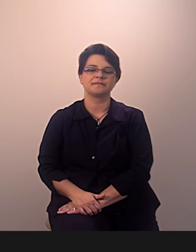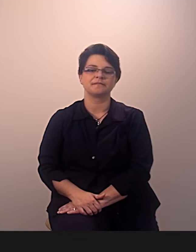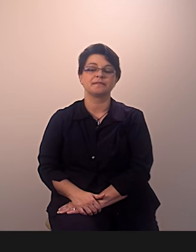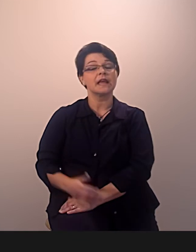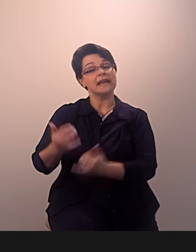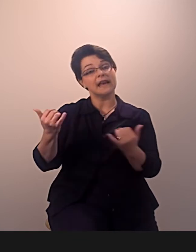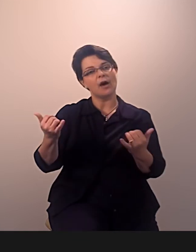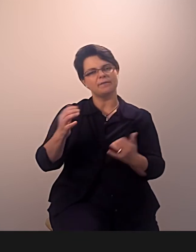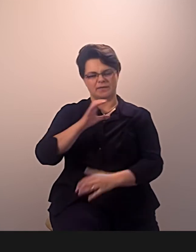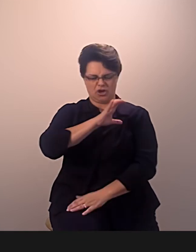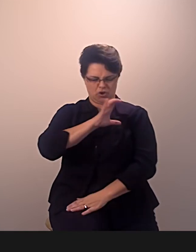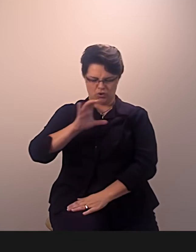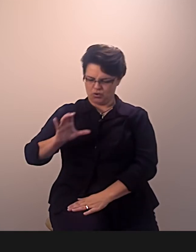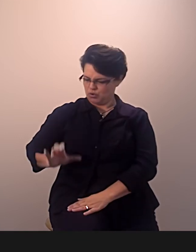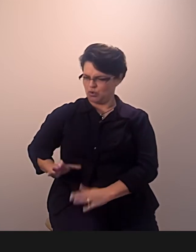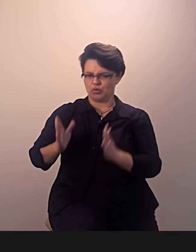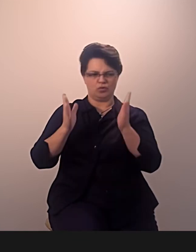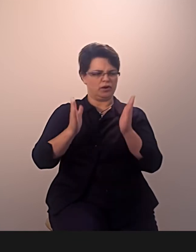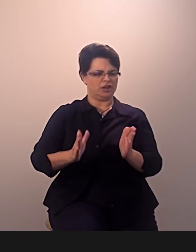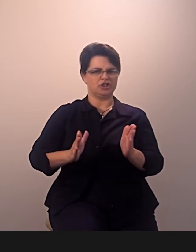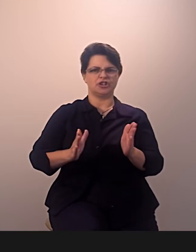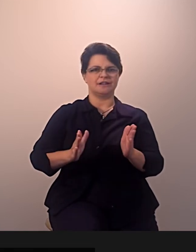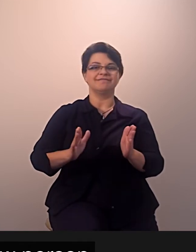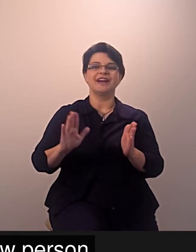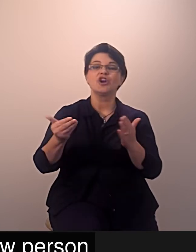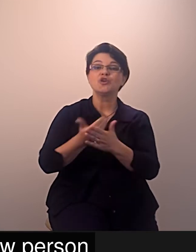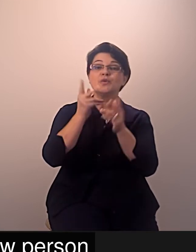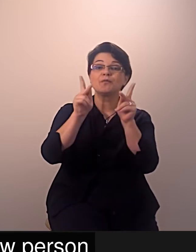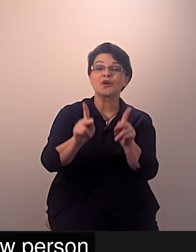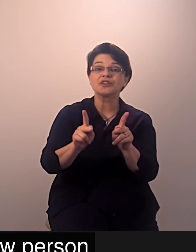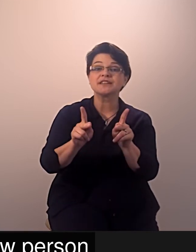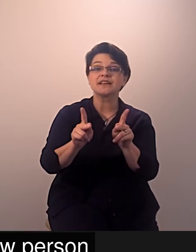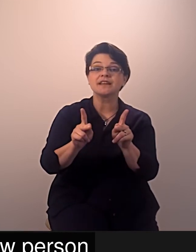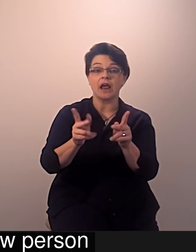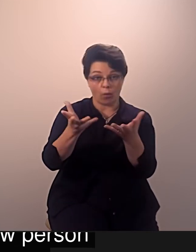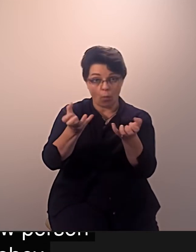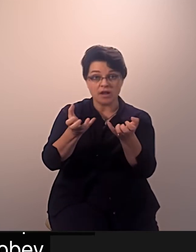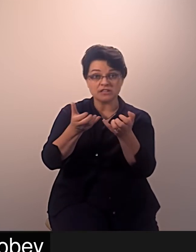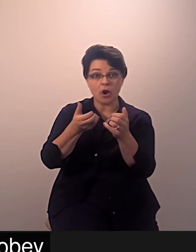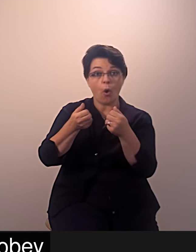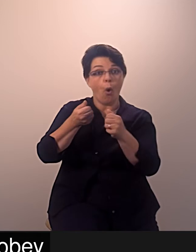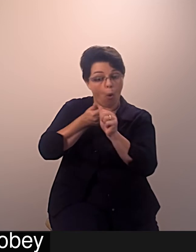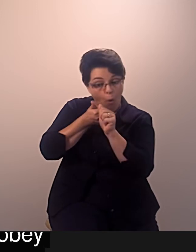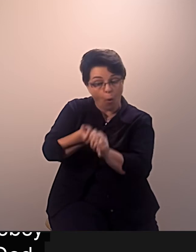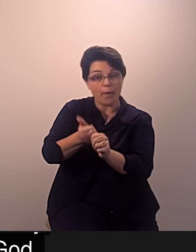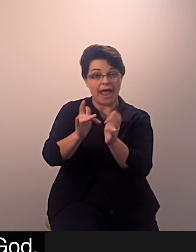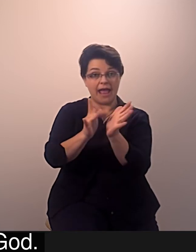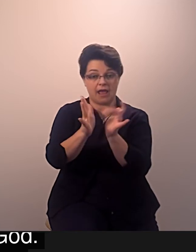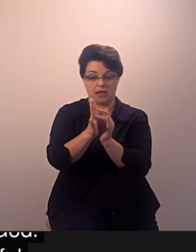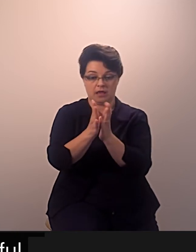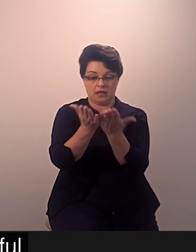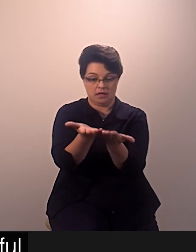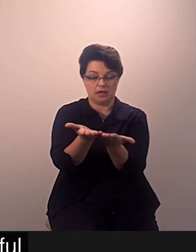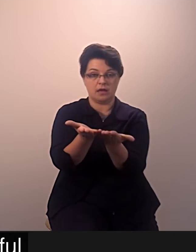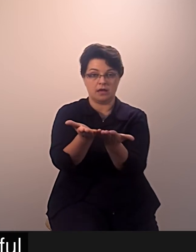A Christian is a new person and wants to obey the Word of God. He is thankful that God has forgiven